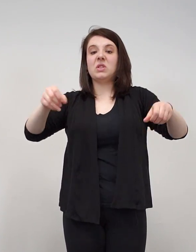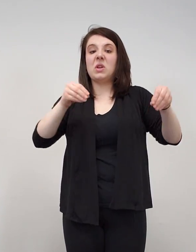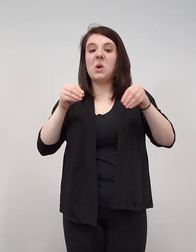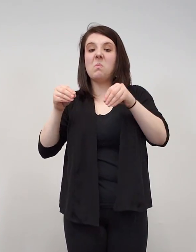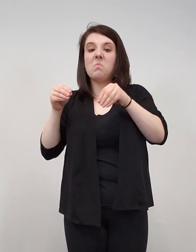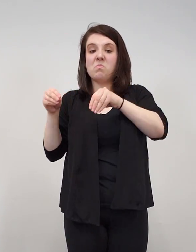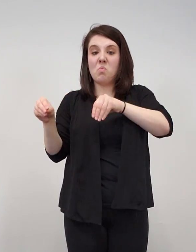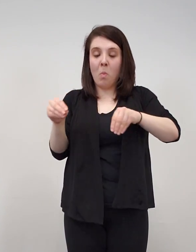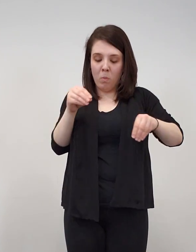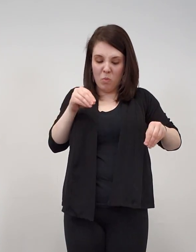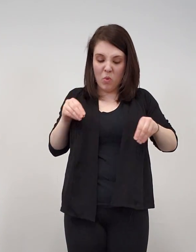motility.